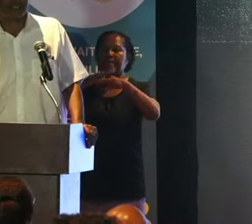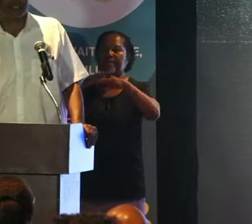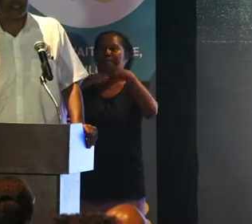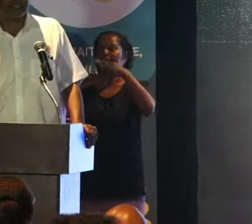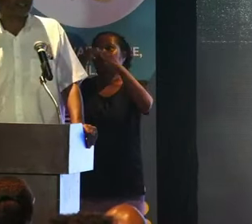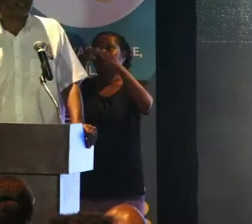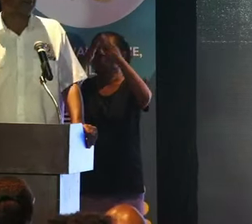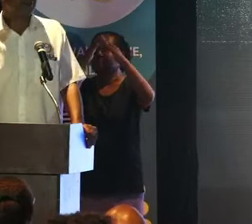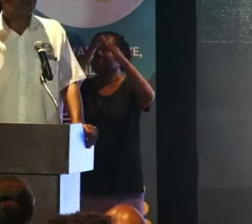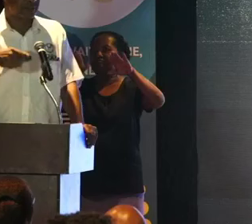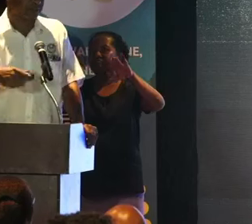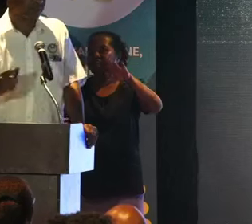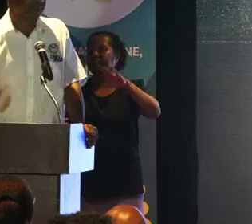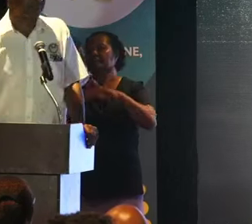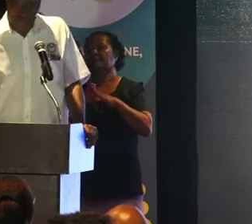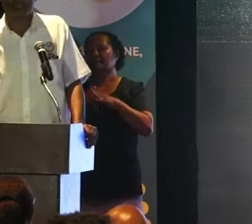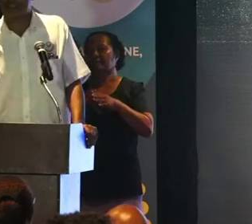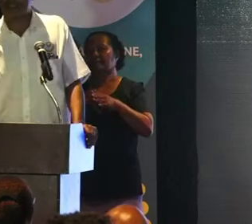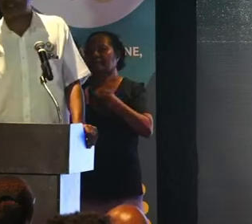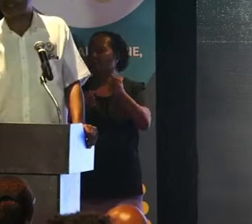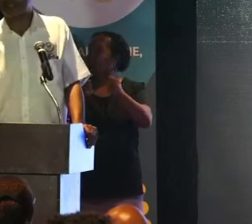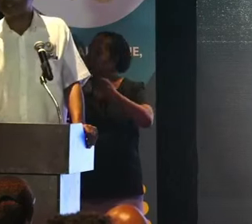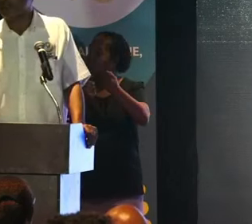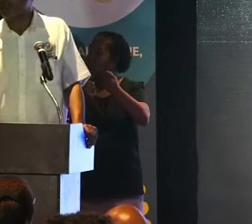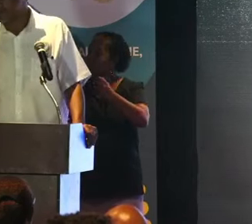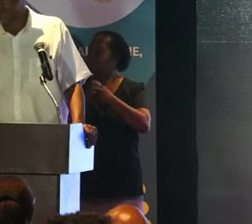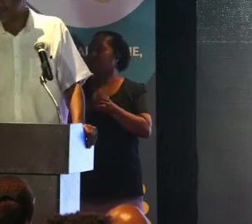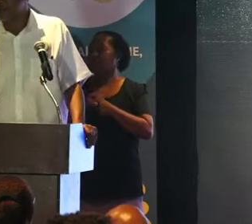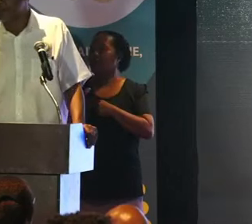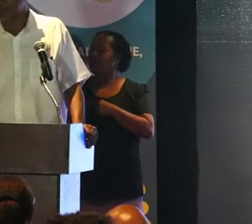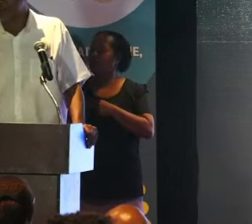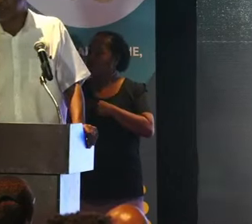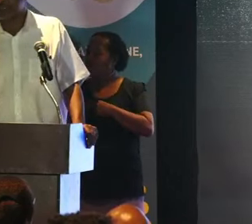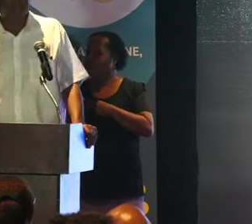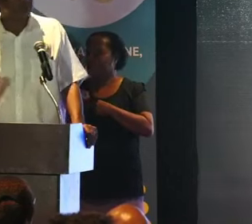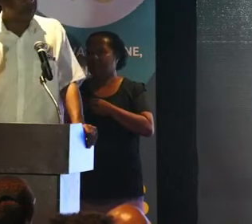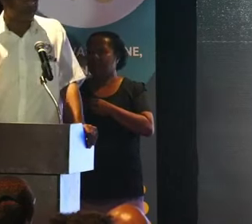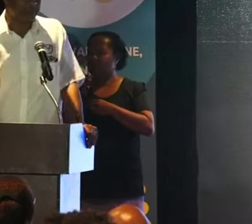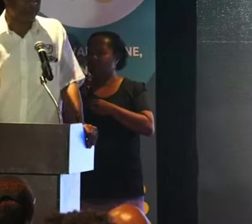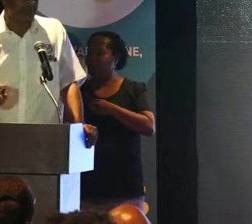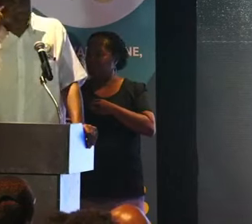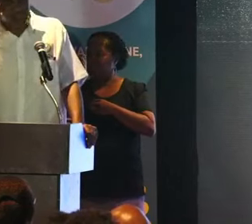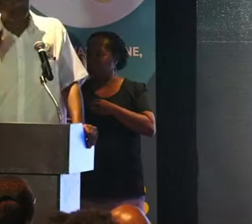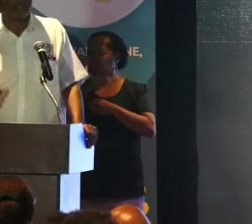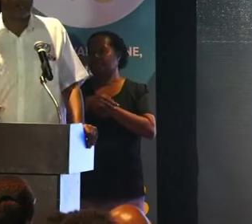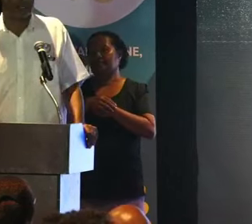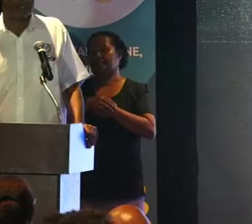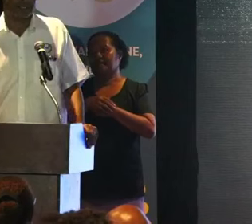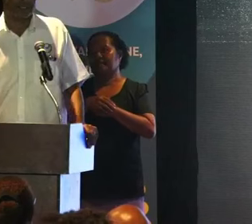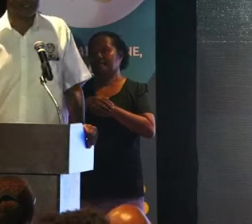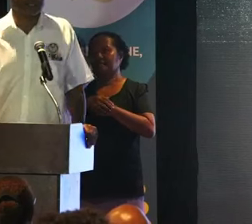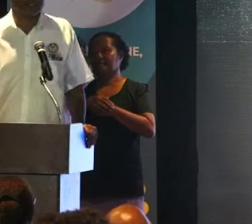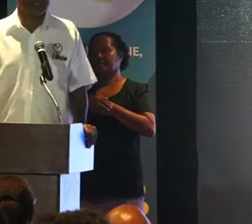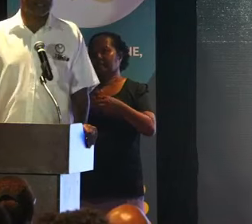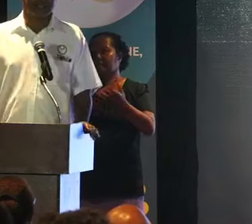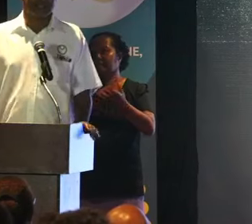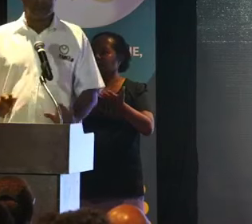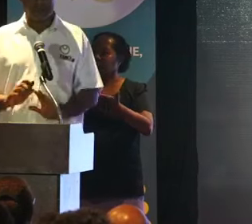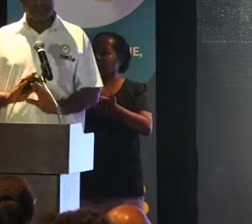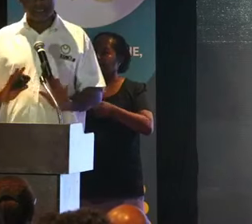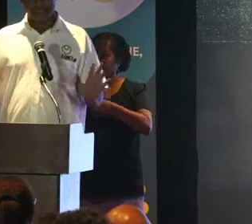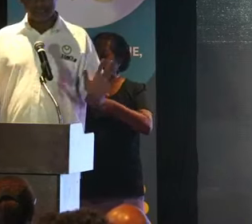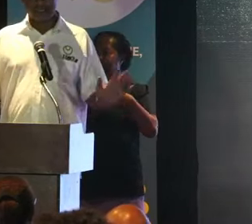construction. You can also do transport. You can do fishing. You can do tourism under that one company.